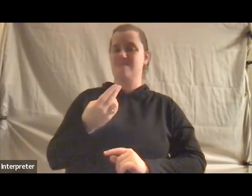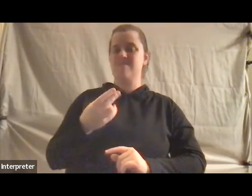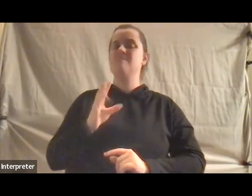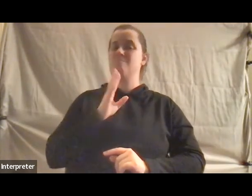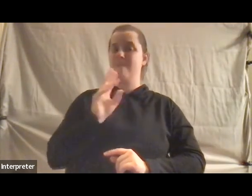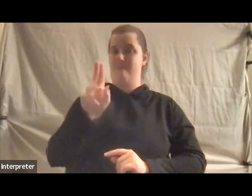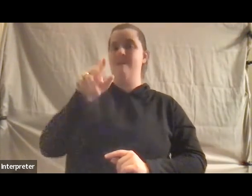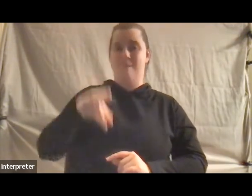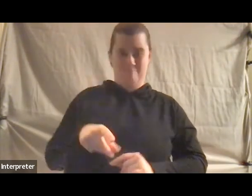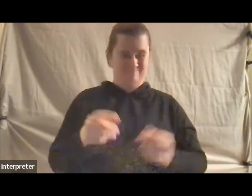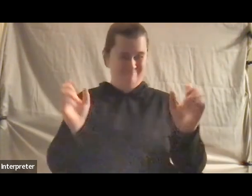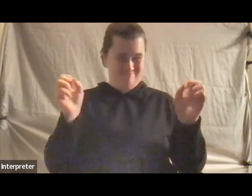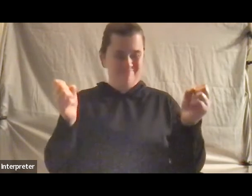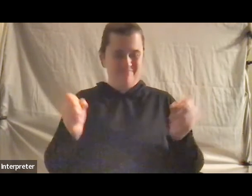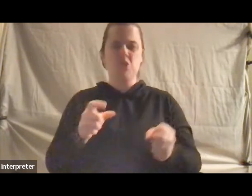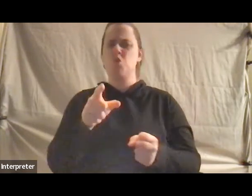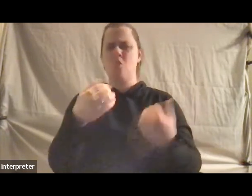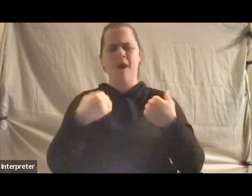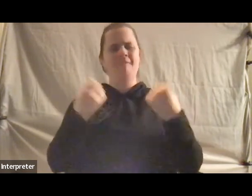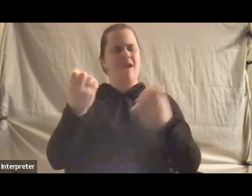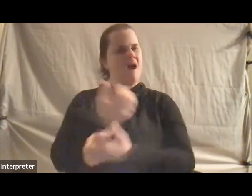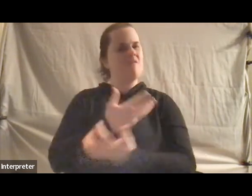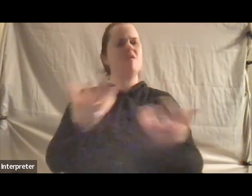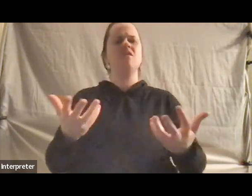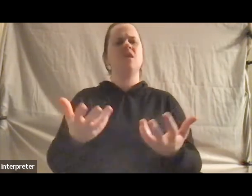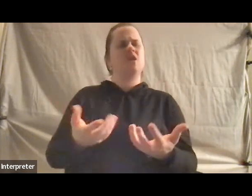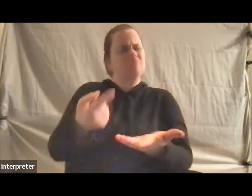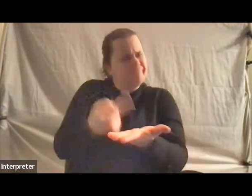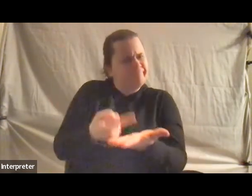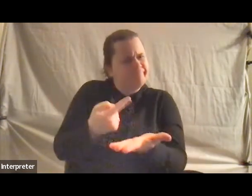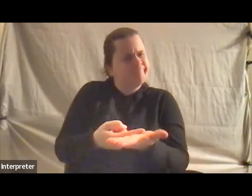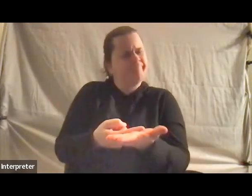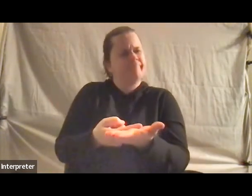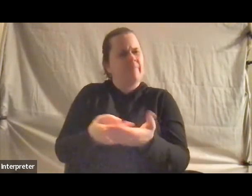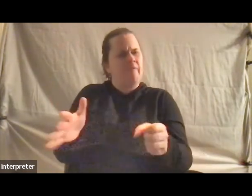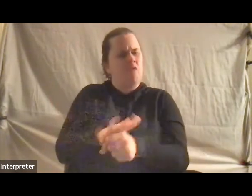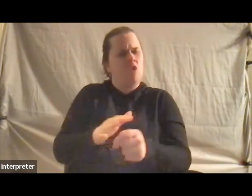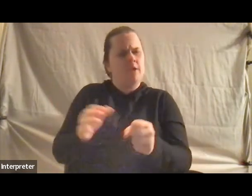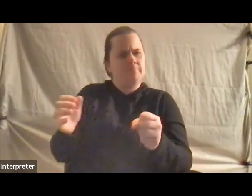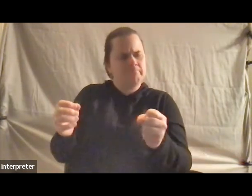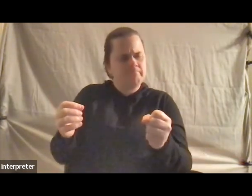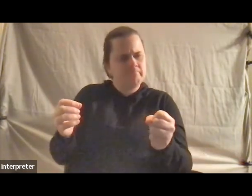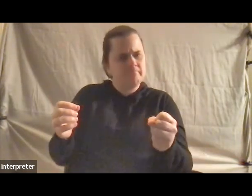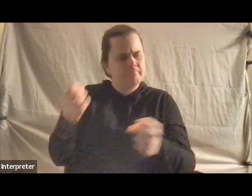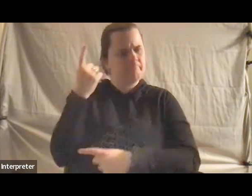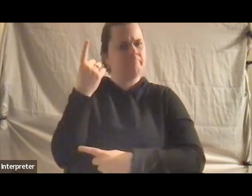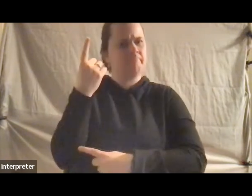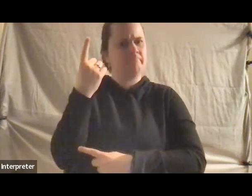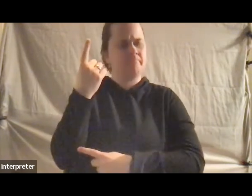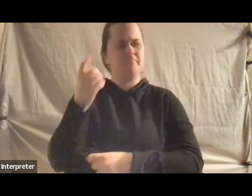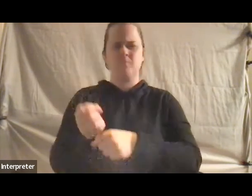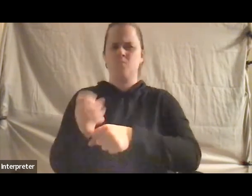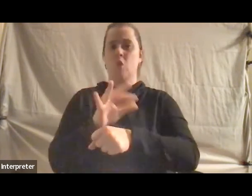you have everything you need to enter conversations fully informed. While COVID-19 may